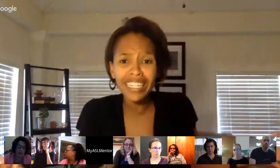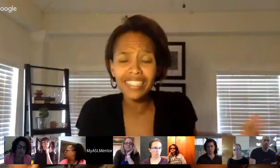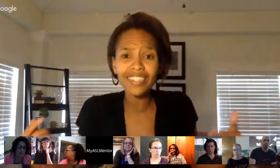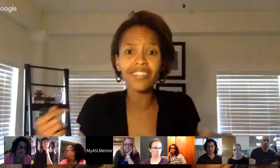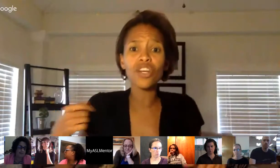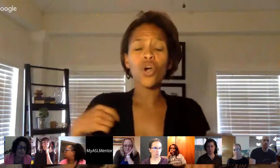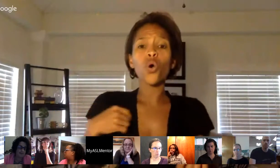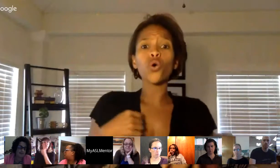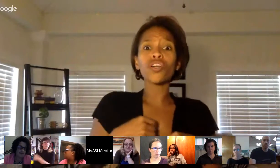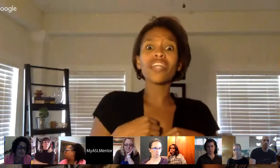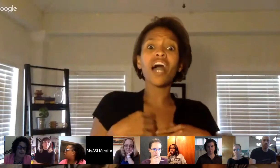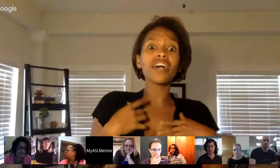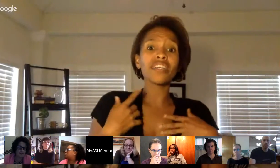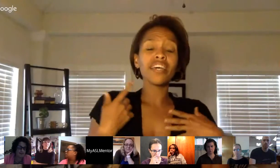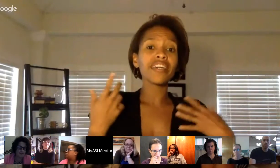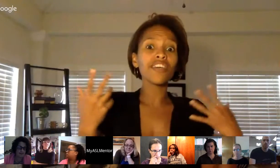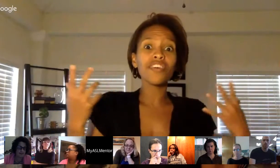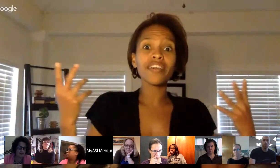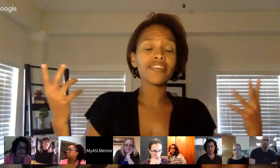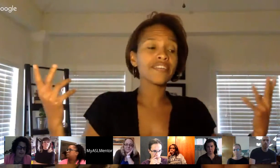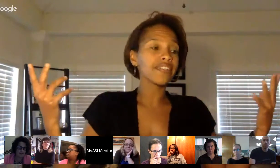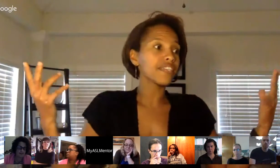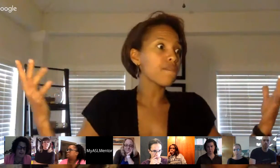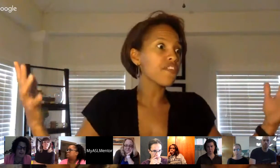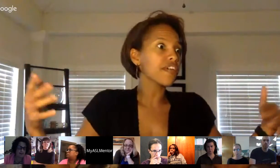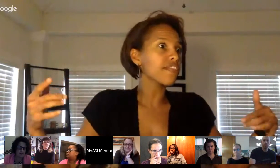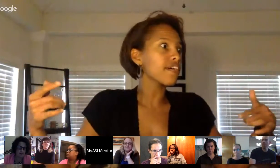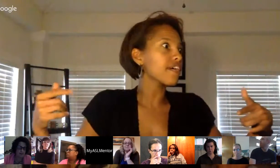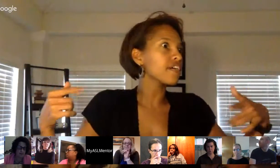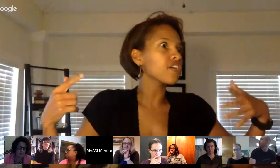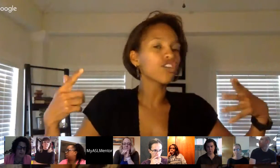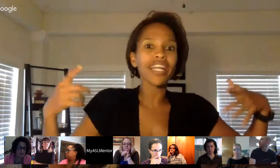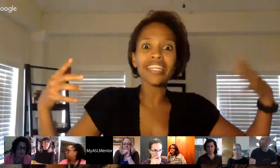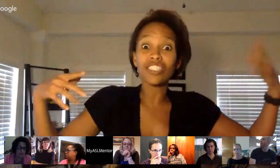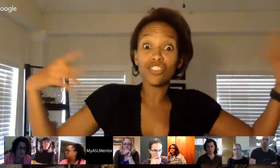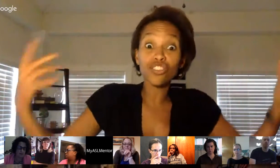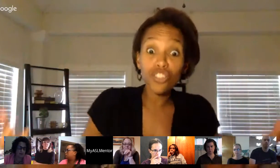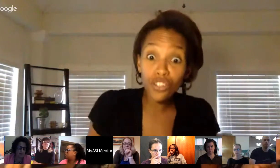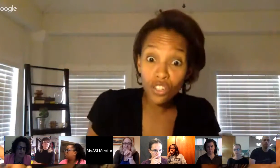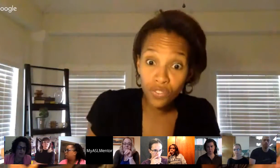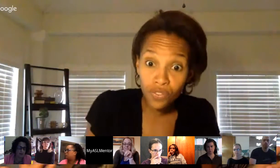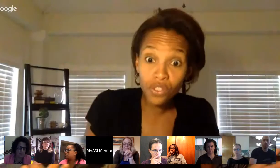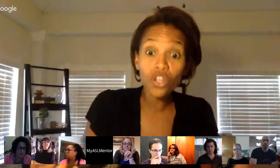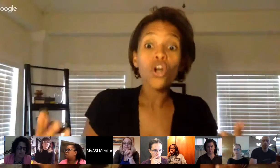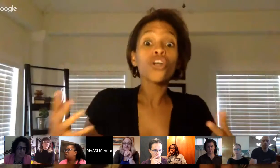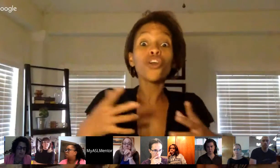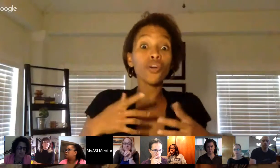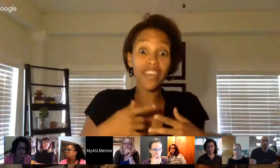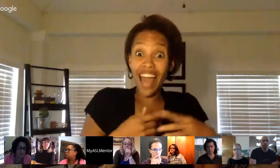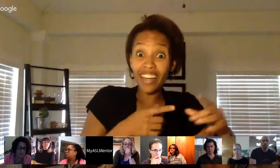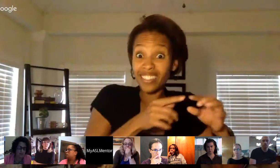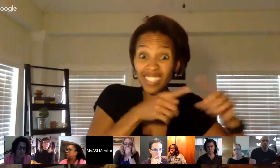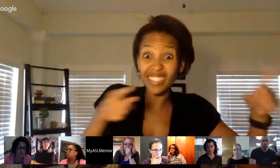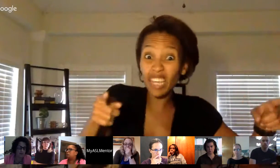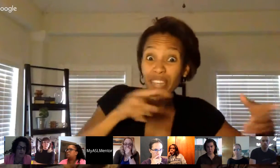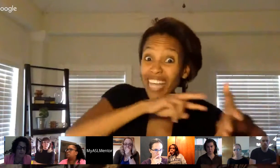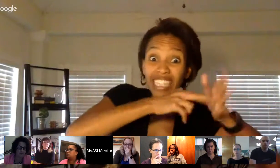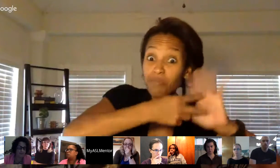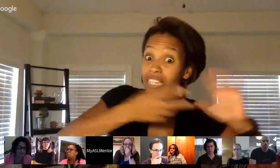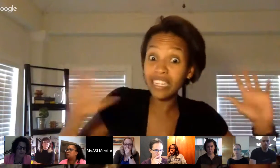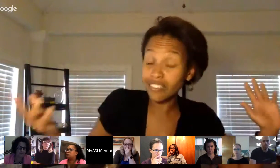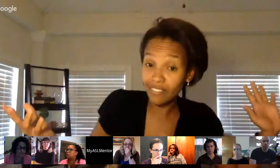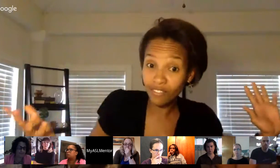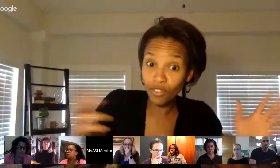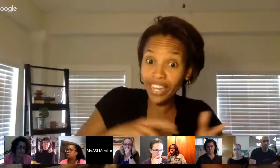for granted or not giving something the credit it deserves, you know, and that's the same